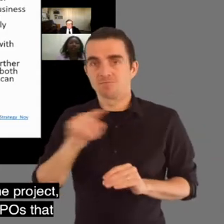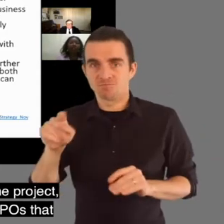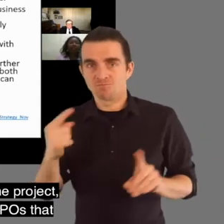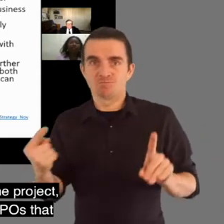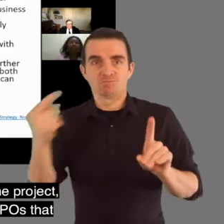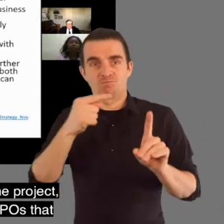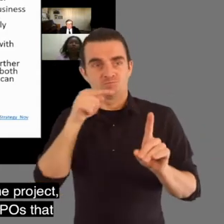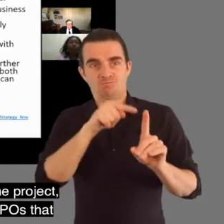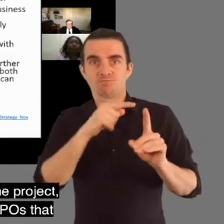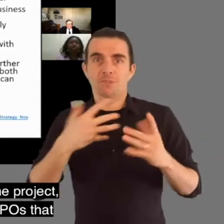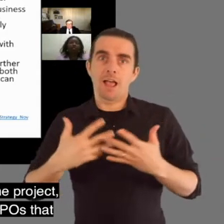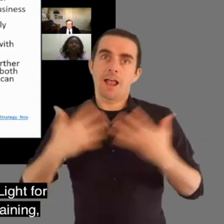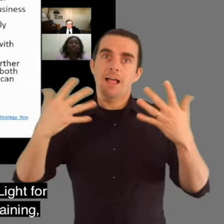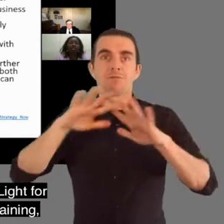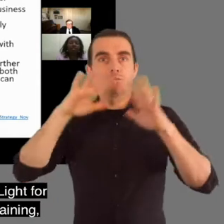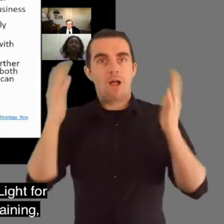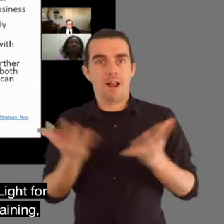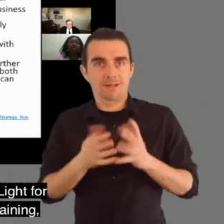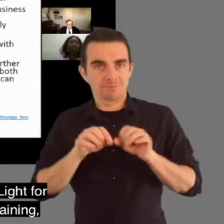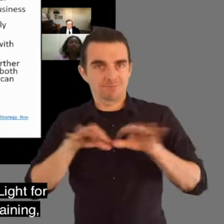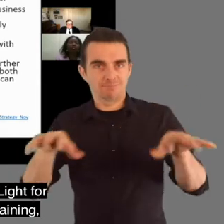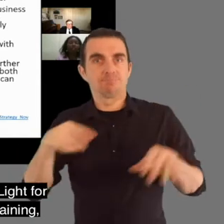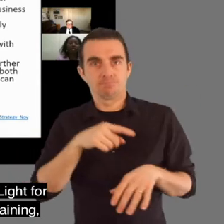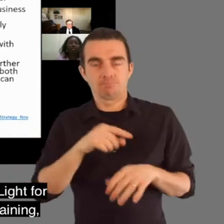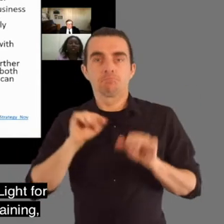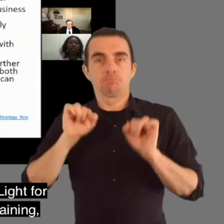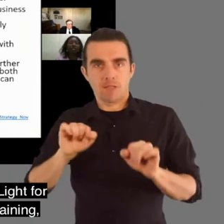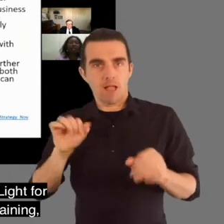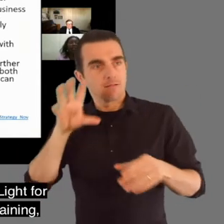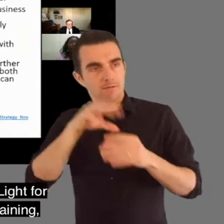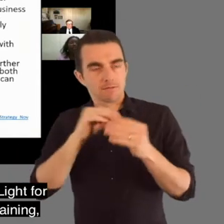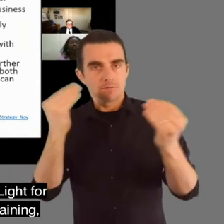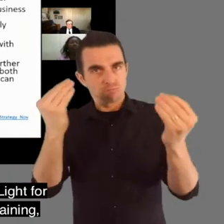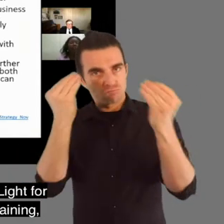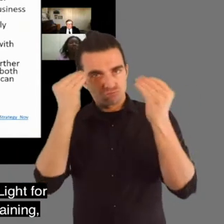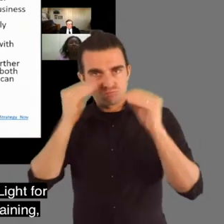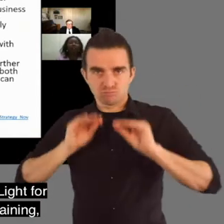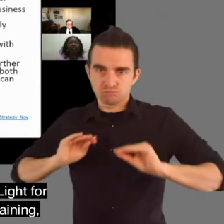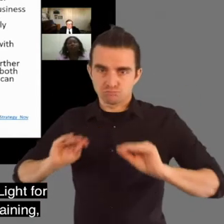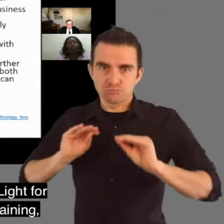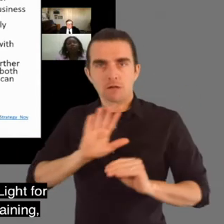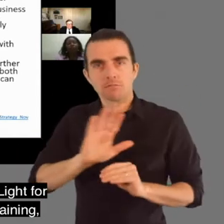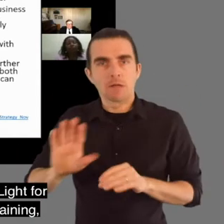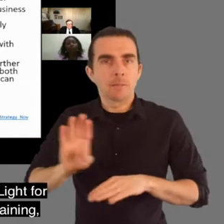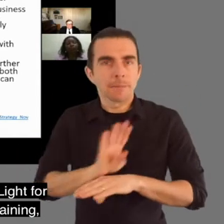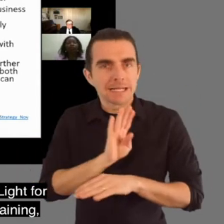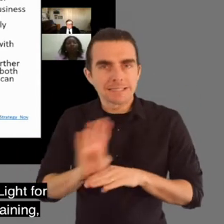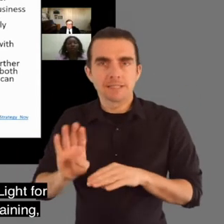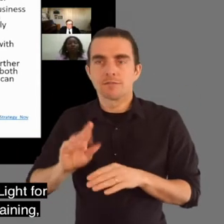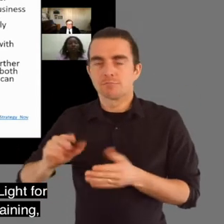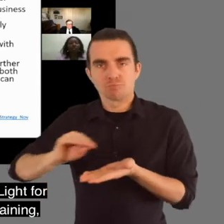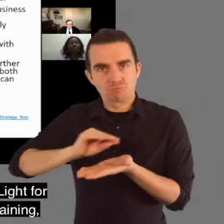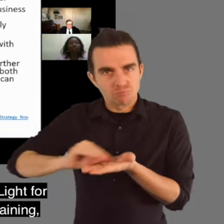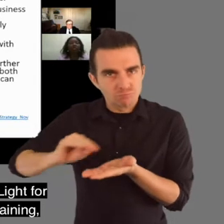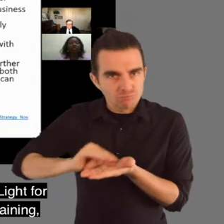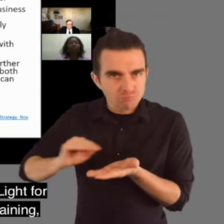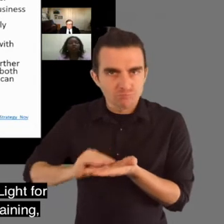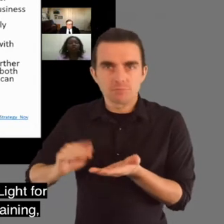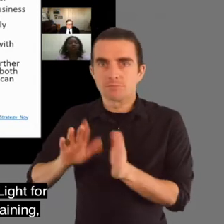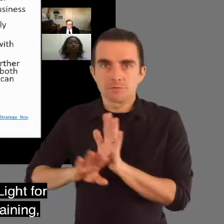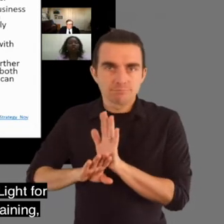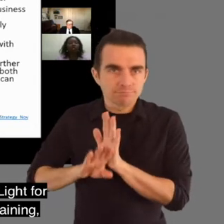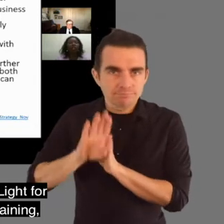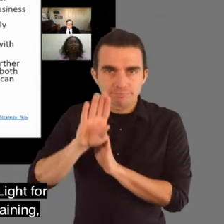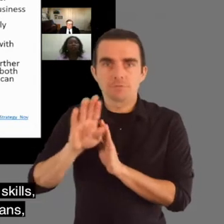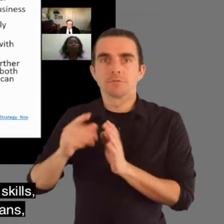the DPOs that need training and refer them to Light for the World so that they can do